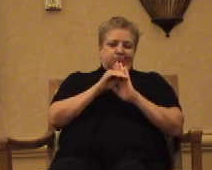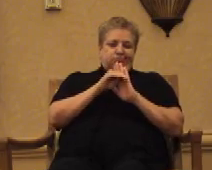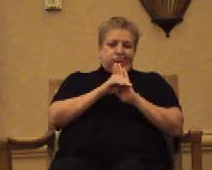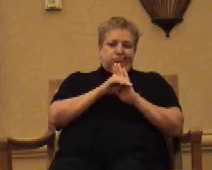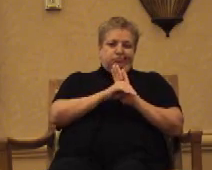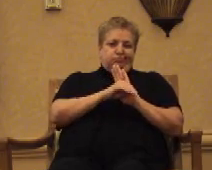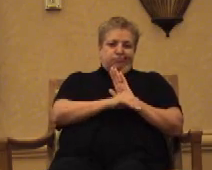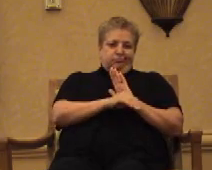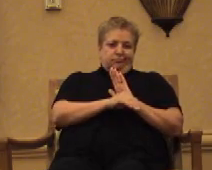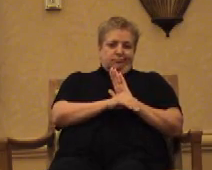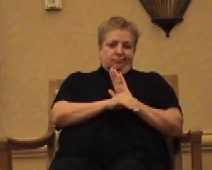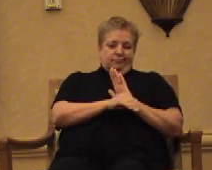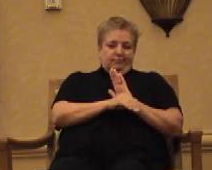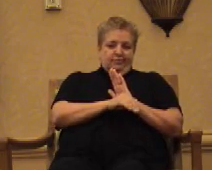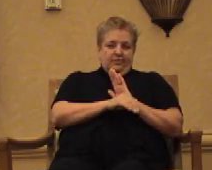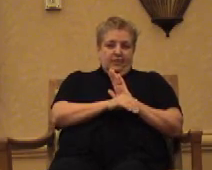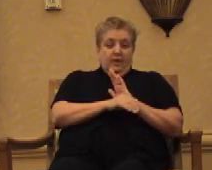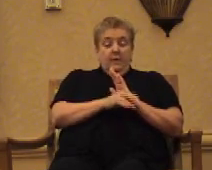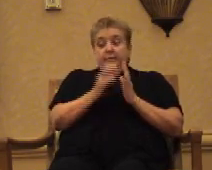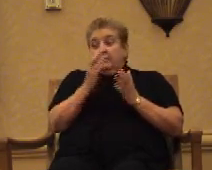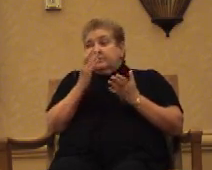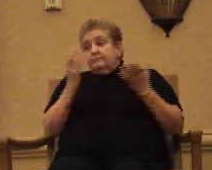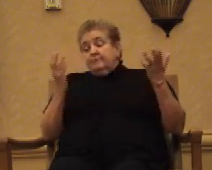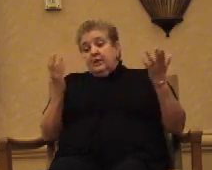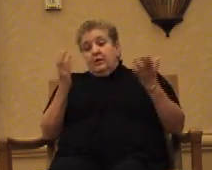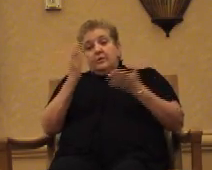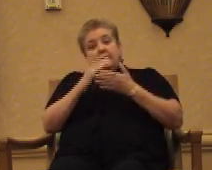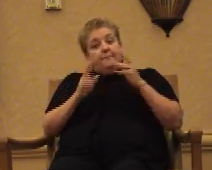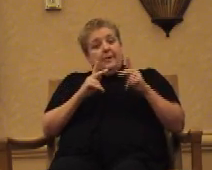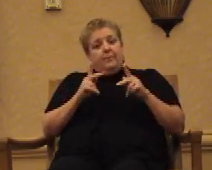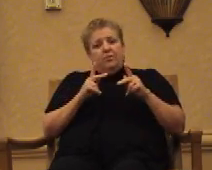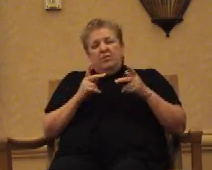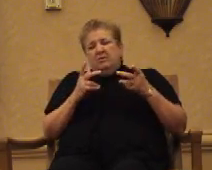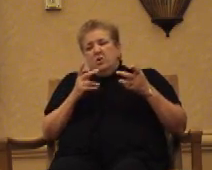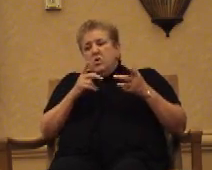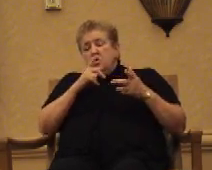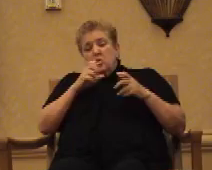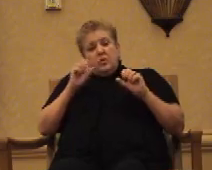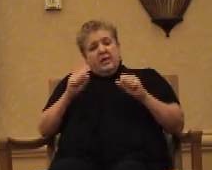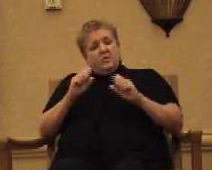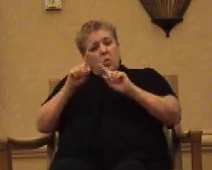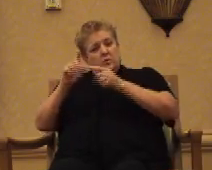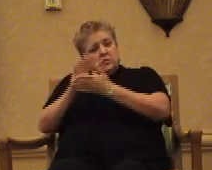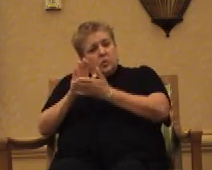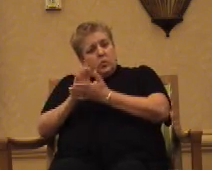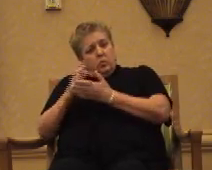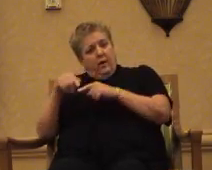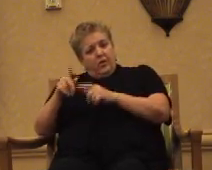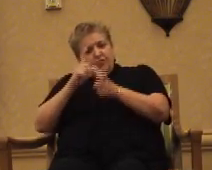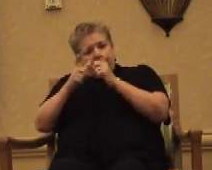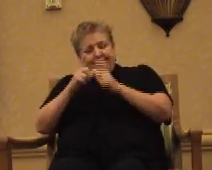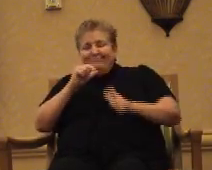who achieve a lot drinking. I'm not one. I kind of lose interest in everything. And at